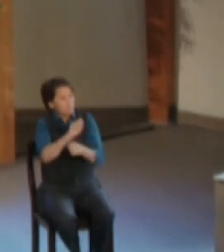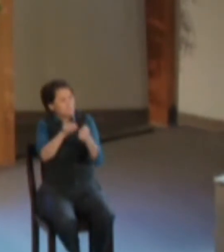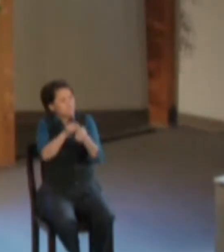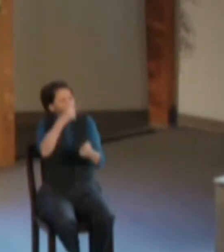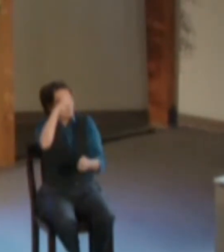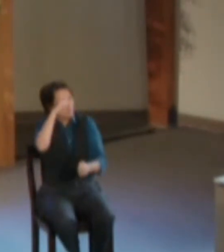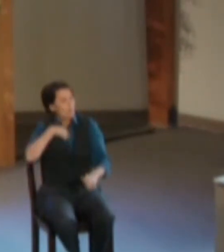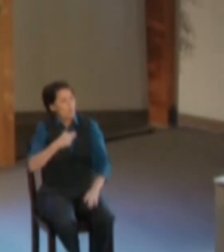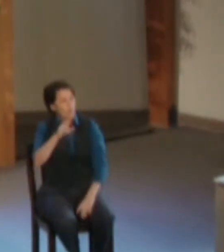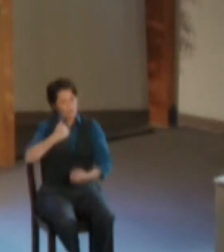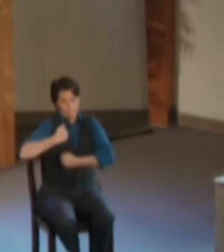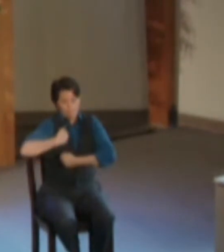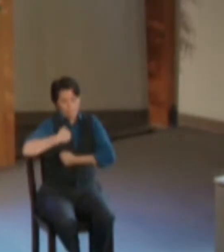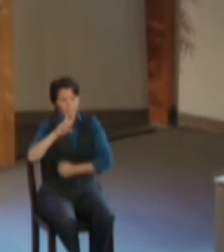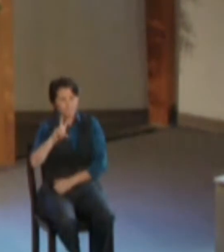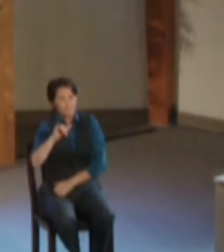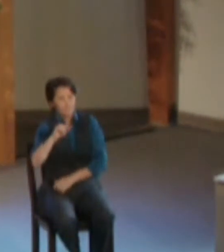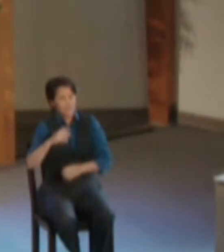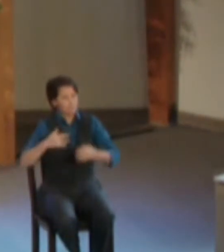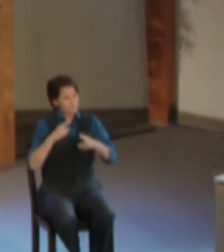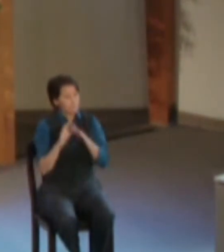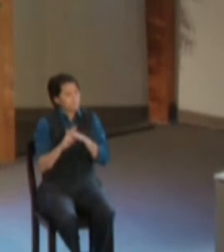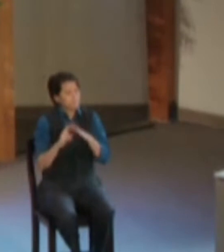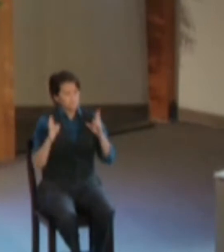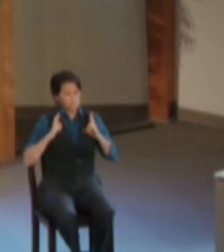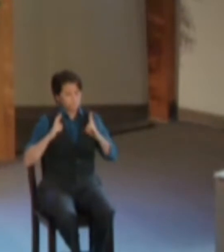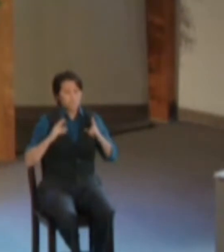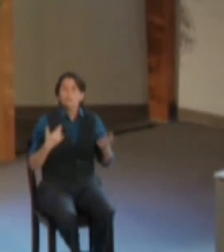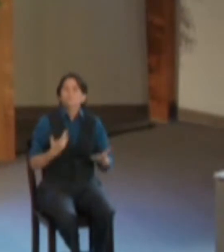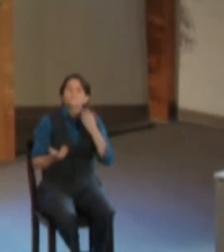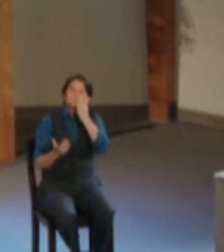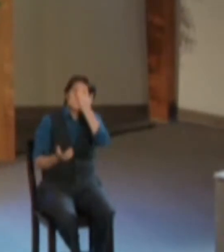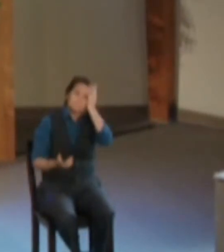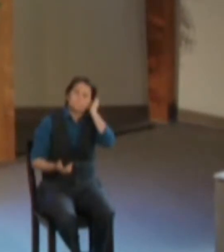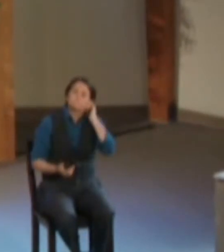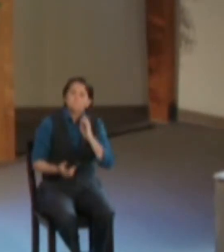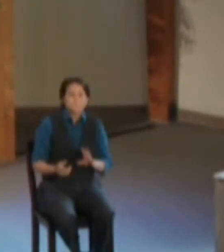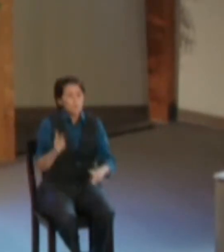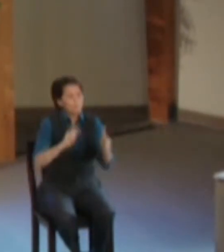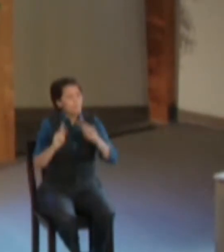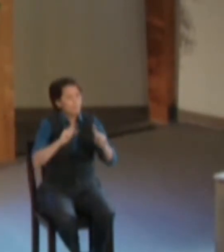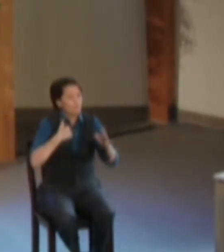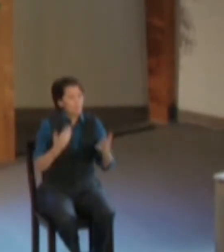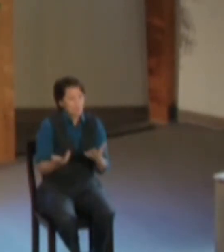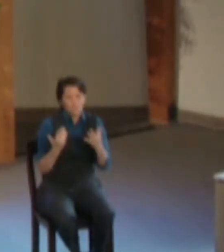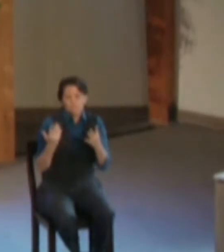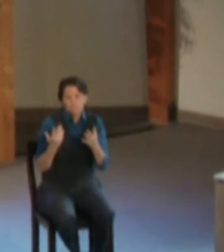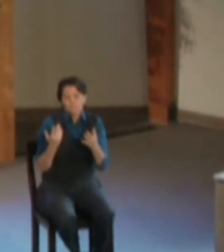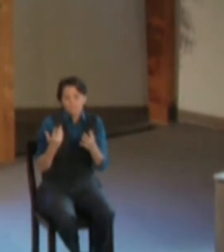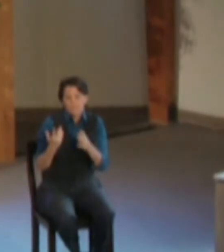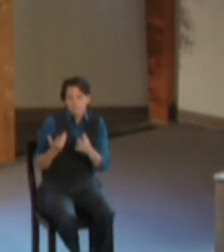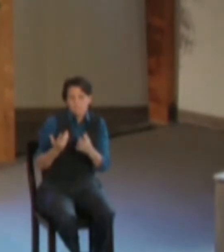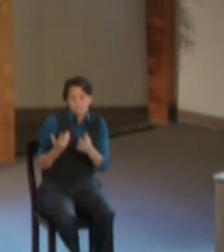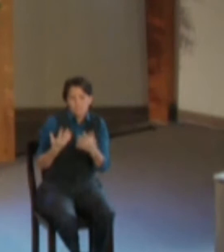these group sites around town, and they're empty during the day, with people living here out in the community getting mental health services and job counseling.